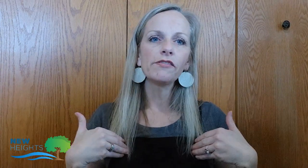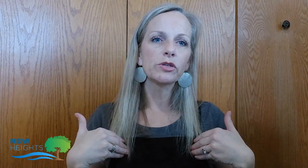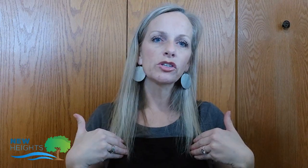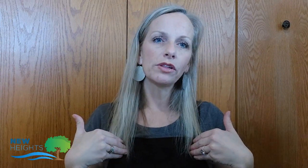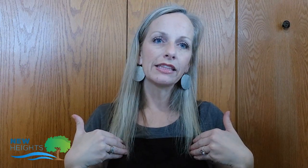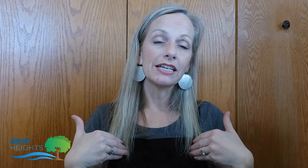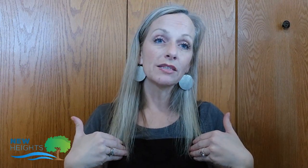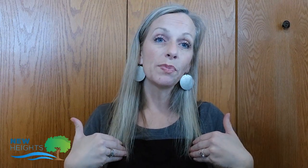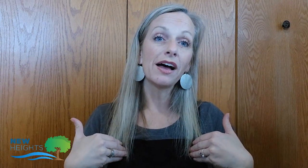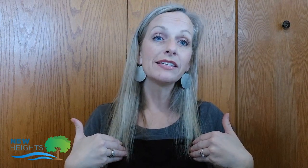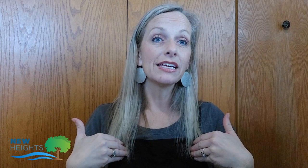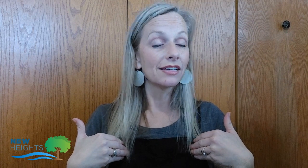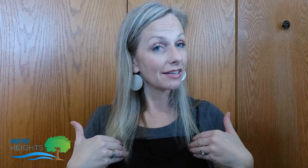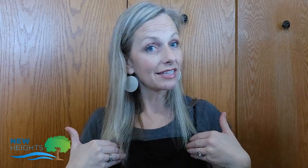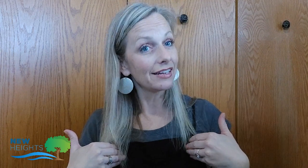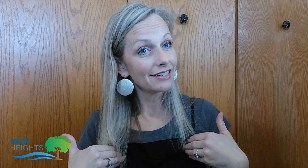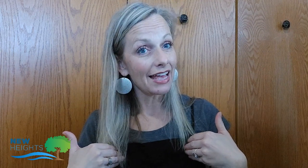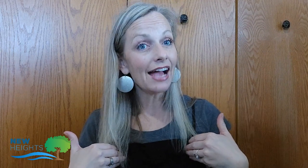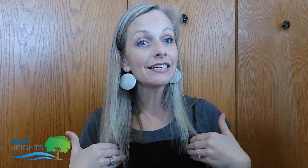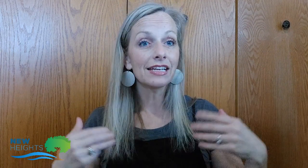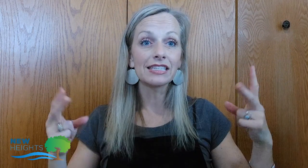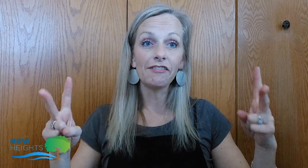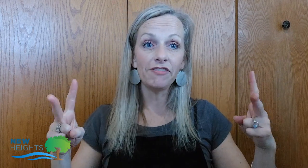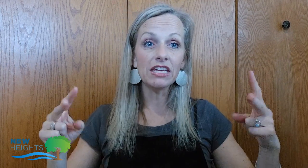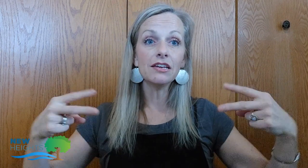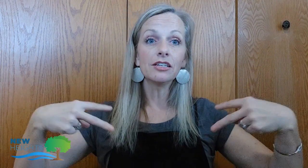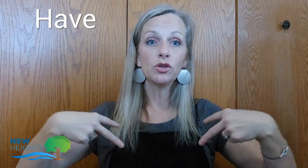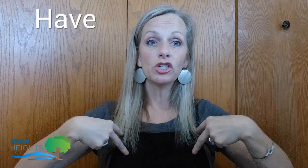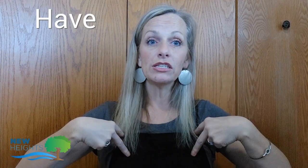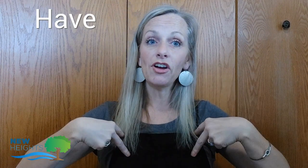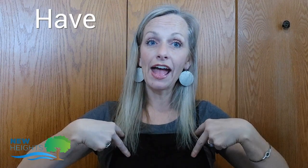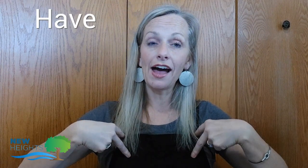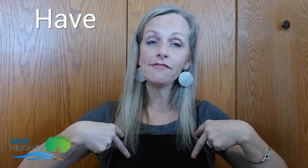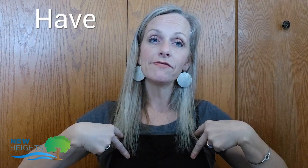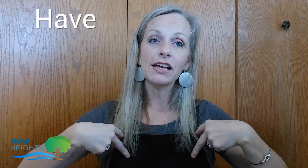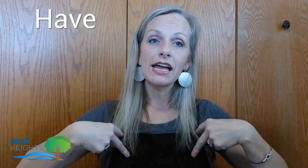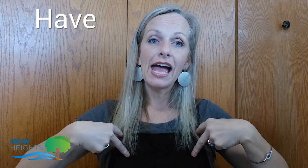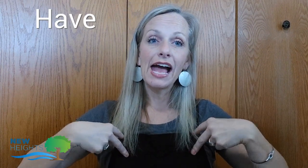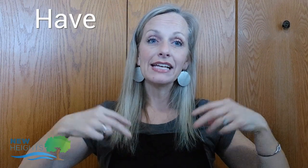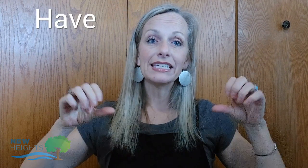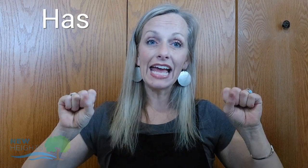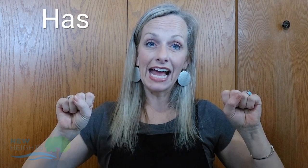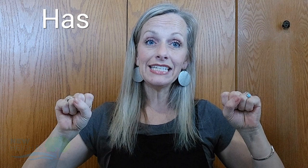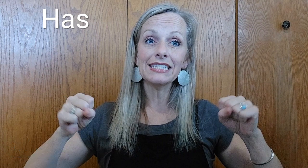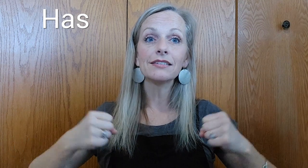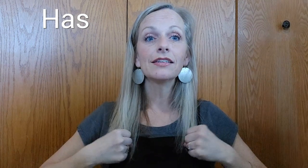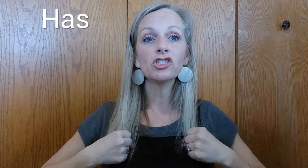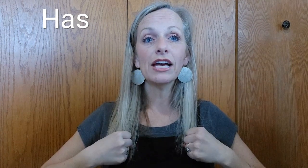them just go like this. But in signed exact, it's the V to a chest for have, has an S to the